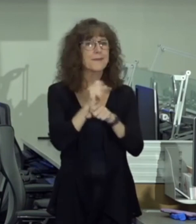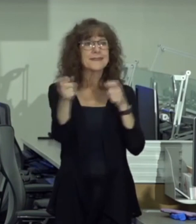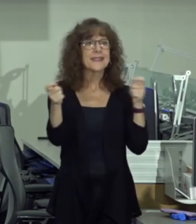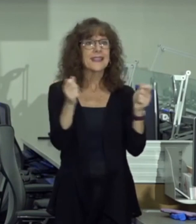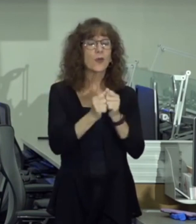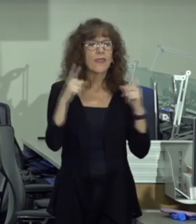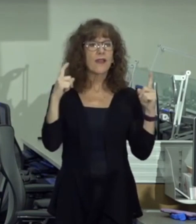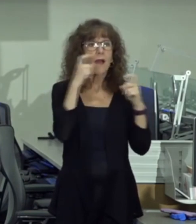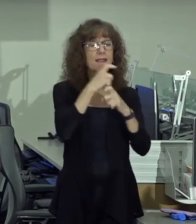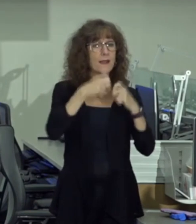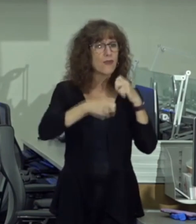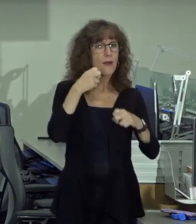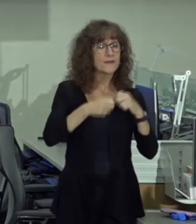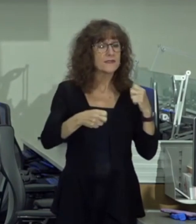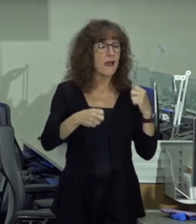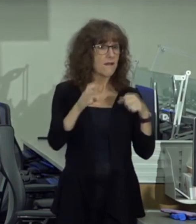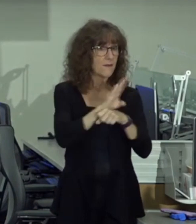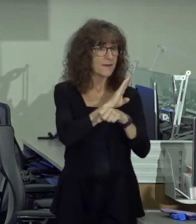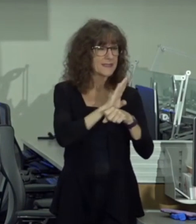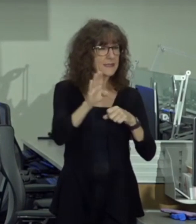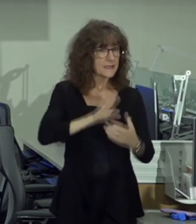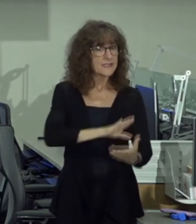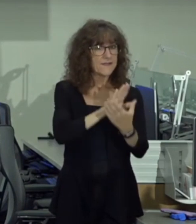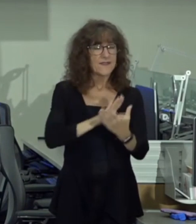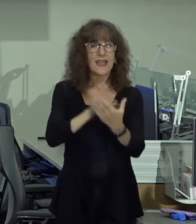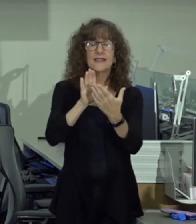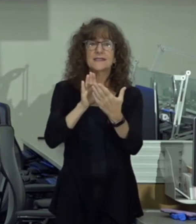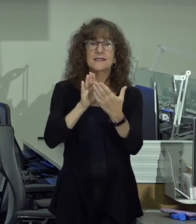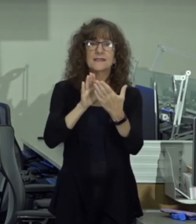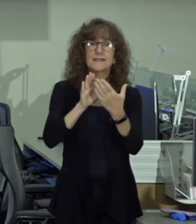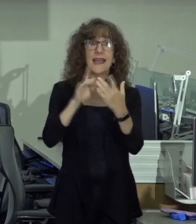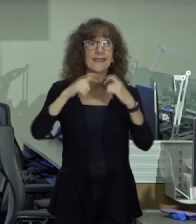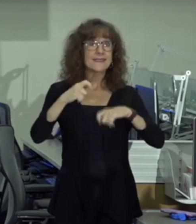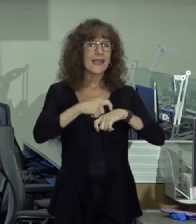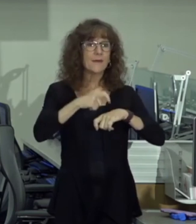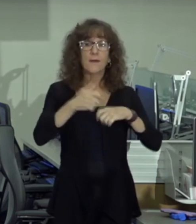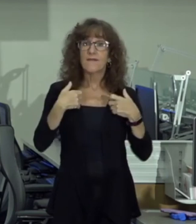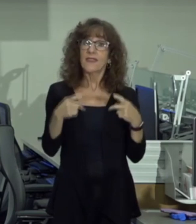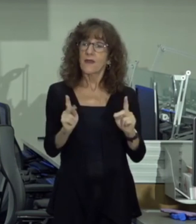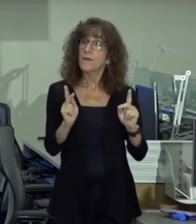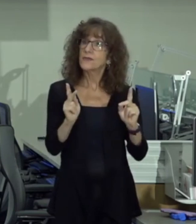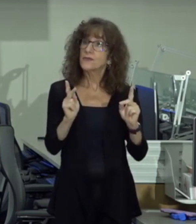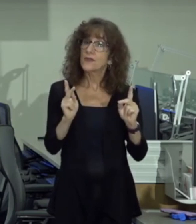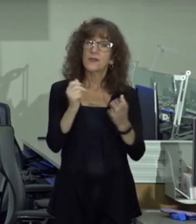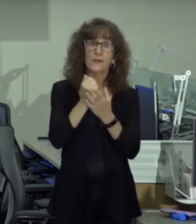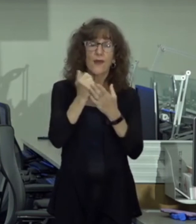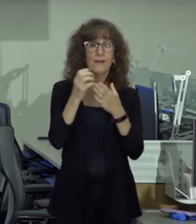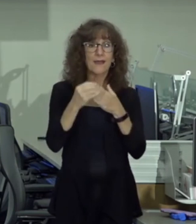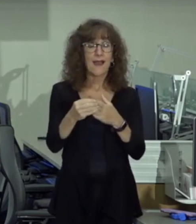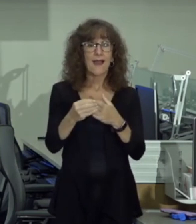with the complicated problems of modern businesses face. At the same time, I've had the opportunity to help